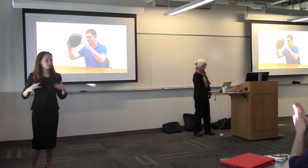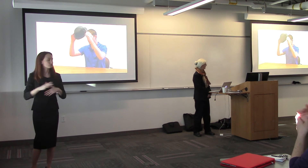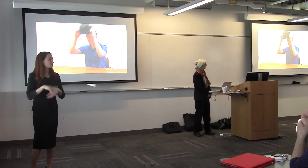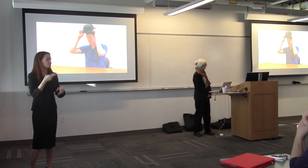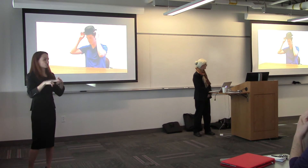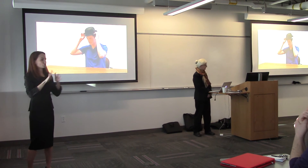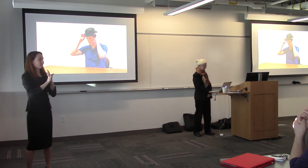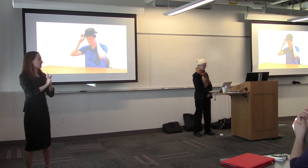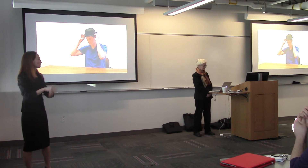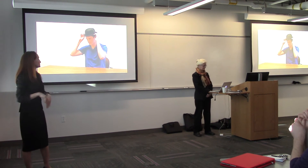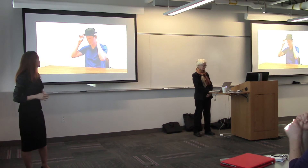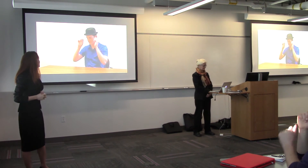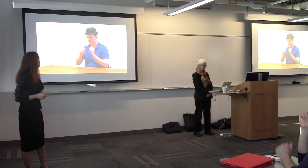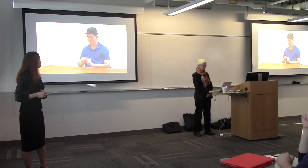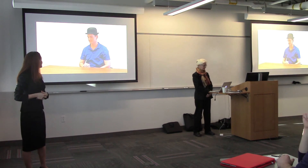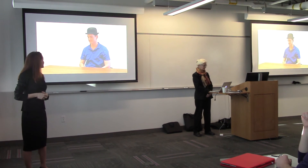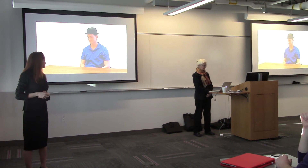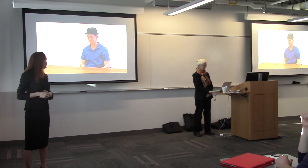here's one.